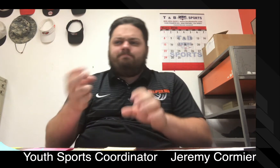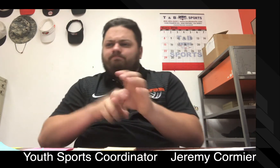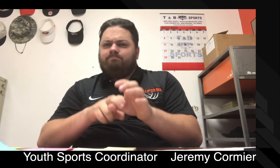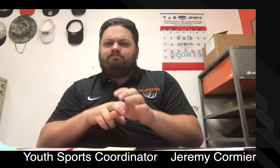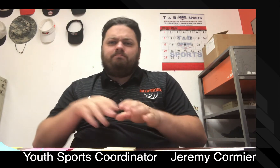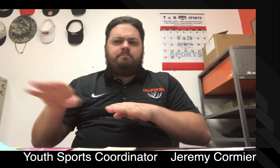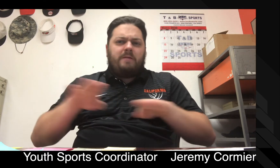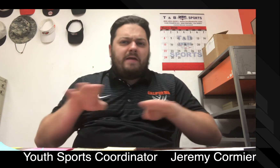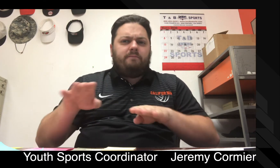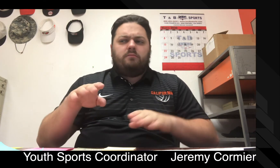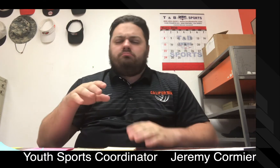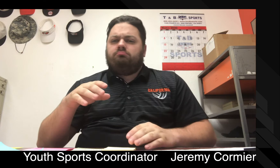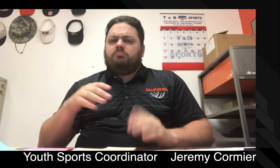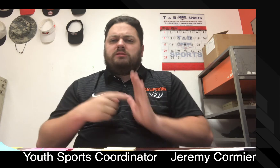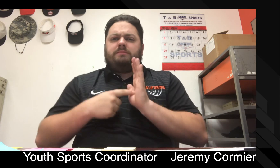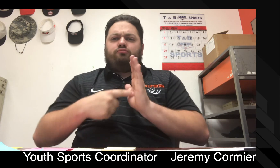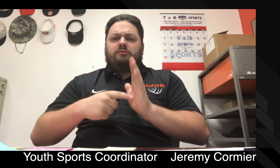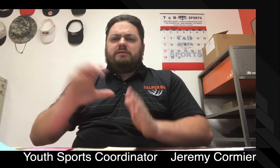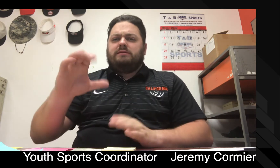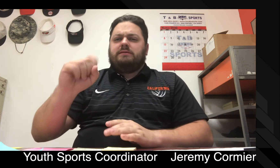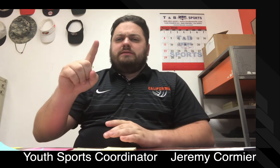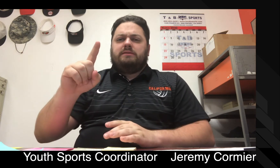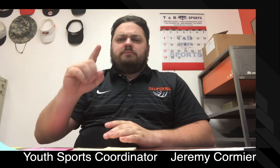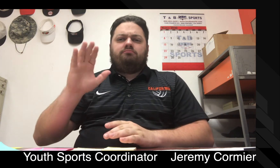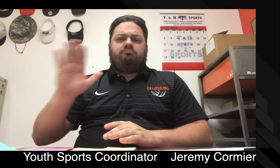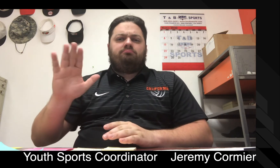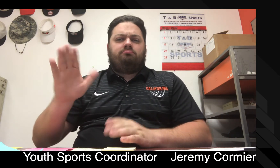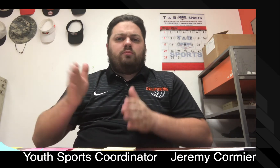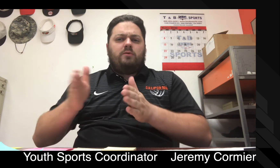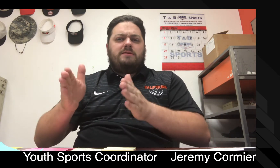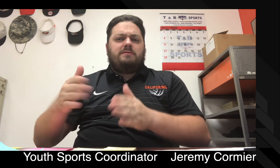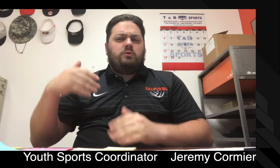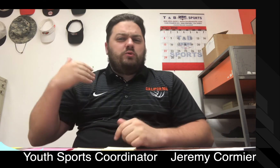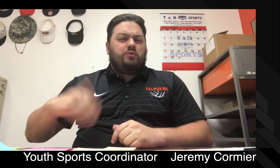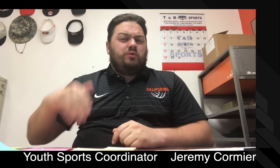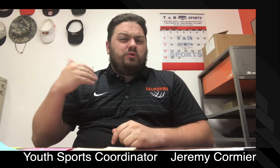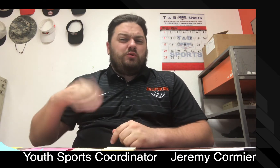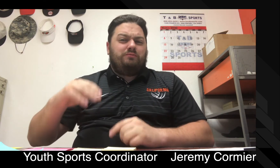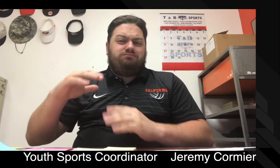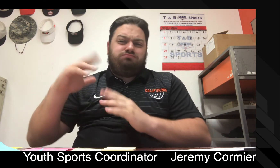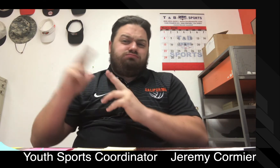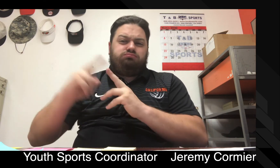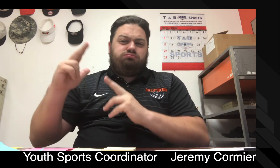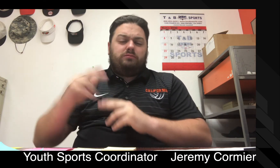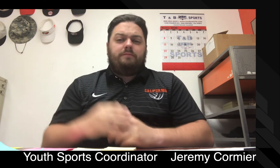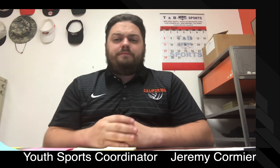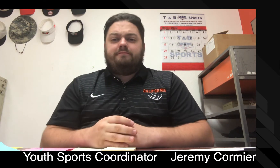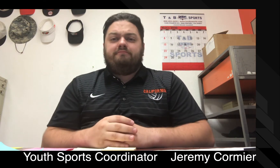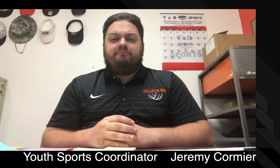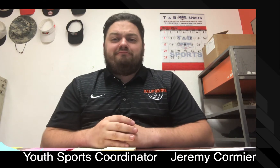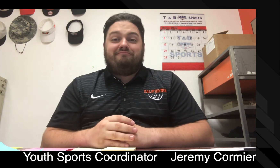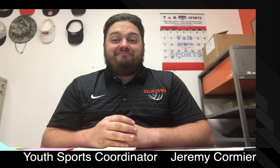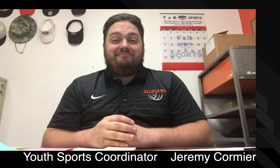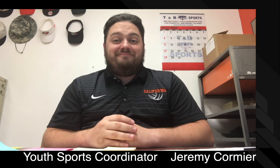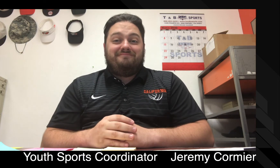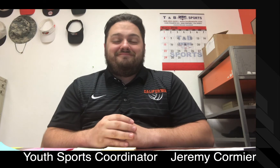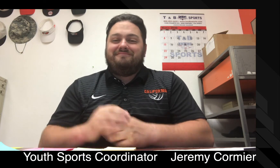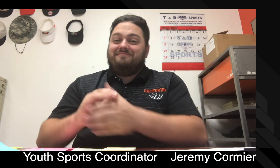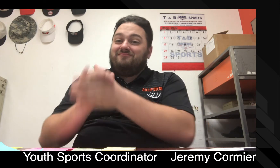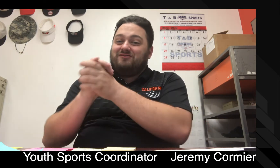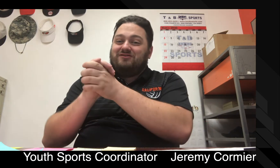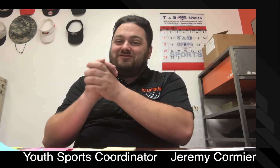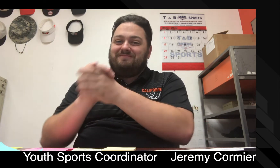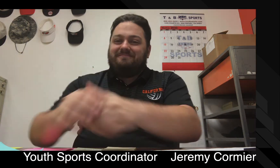games, away games, behaves appropriately, represents CSD in a positive manner.